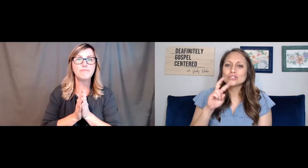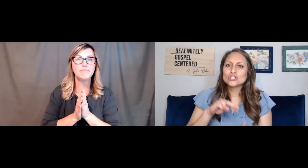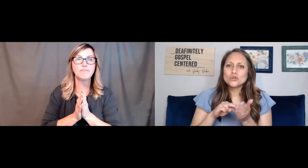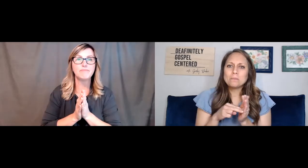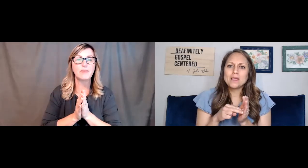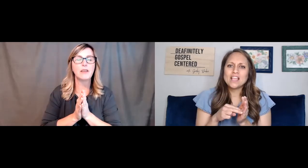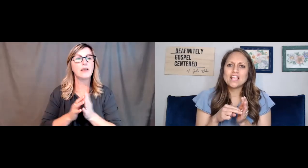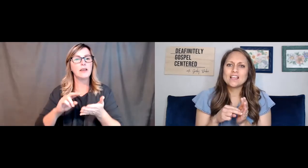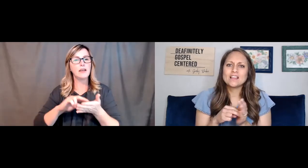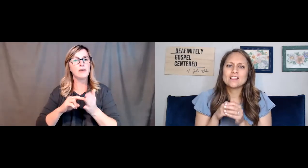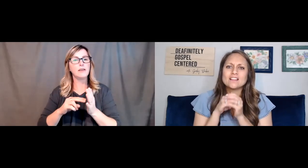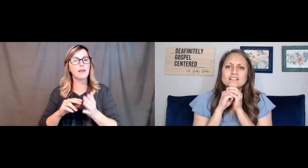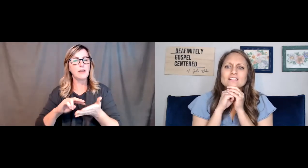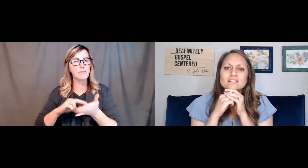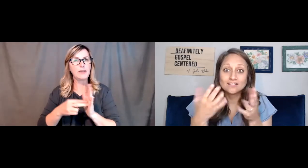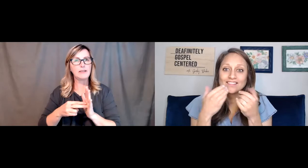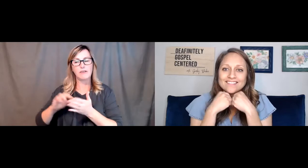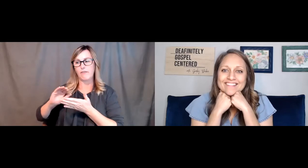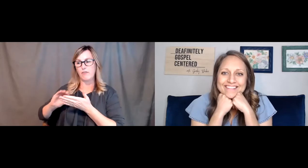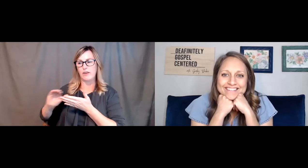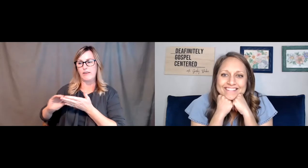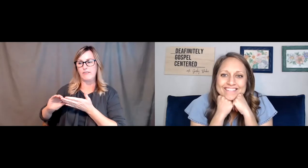Yeah, for sure. It's interesting. Go ahead. Sorry.